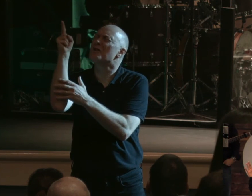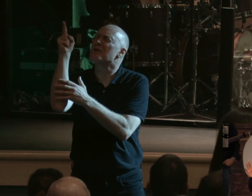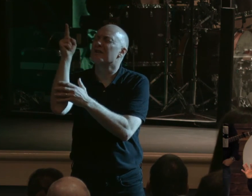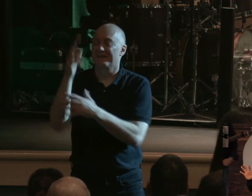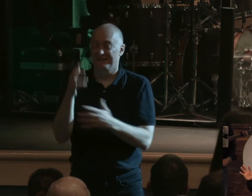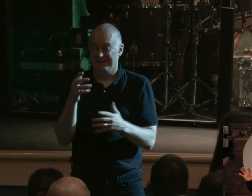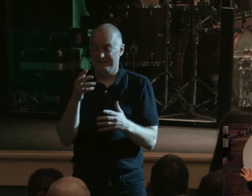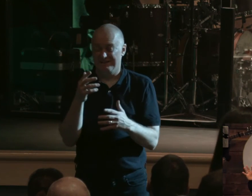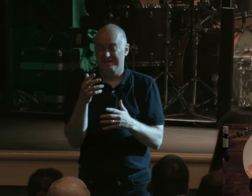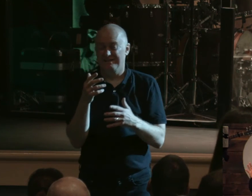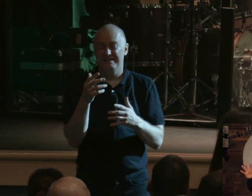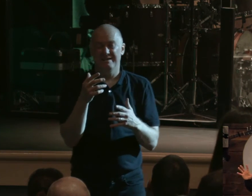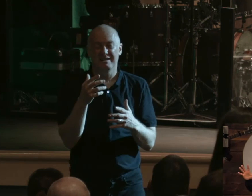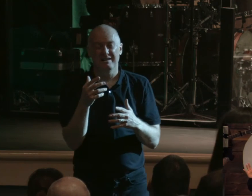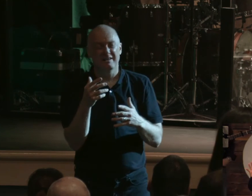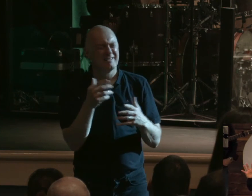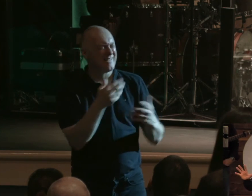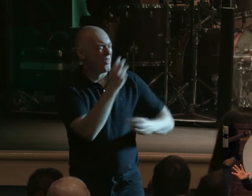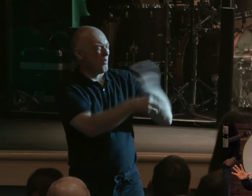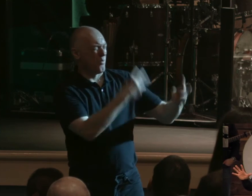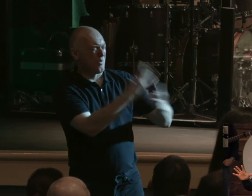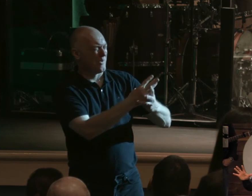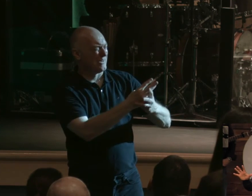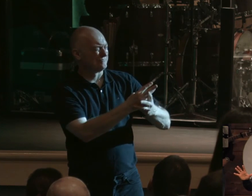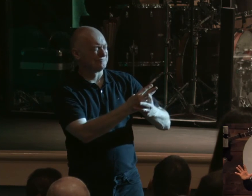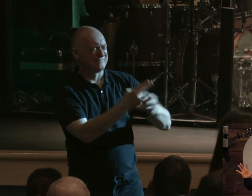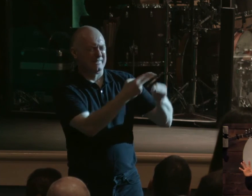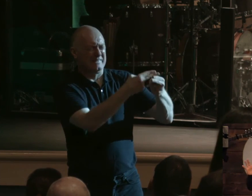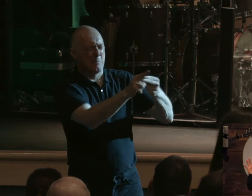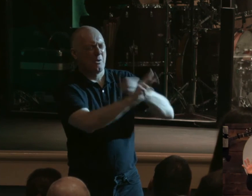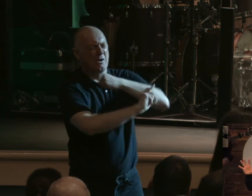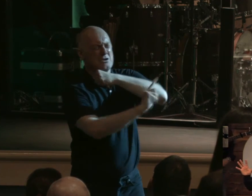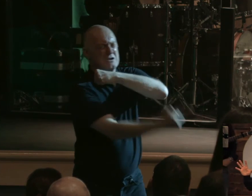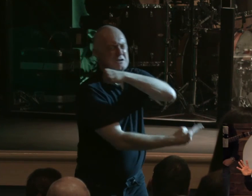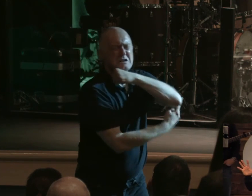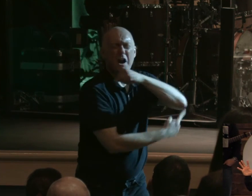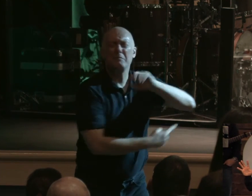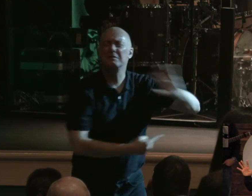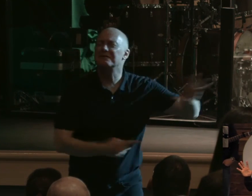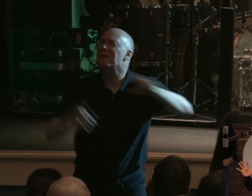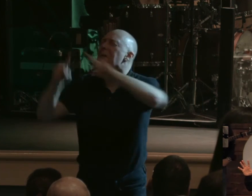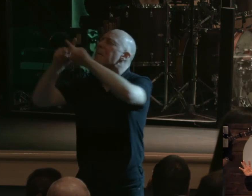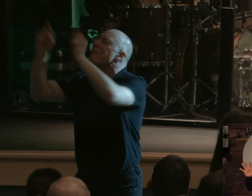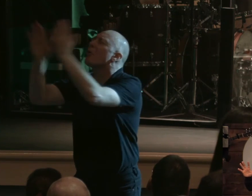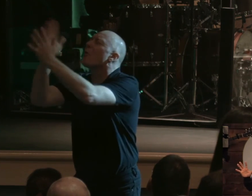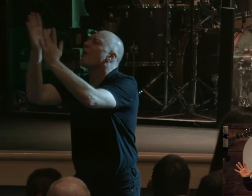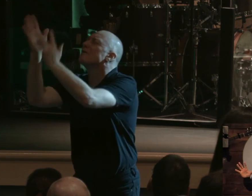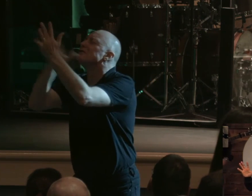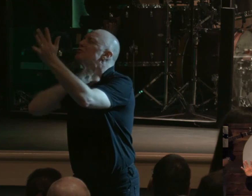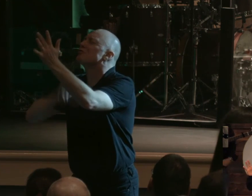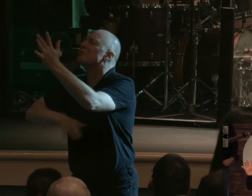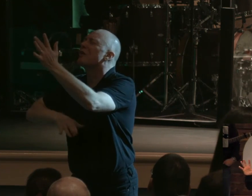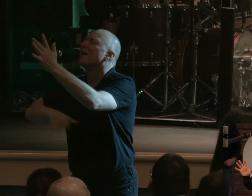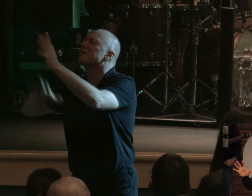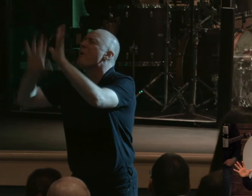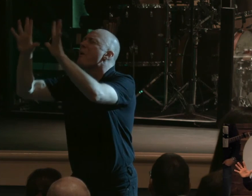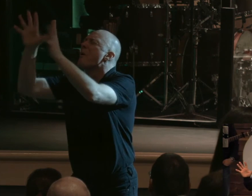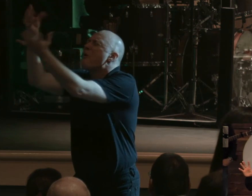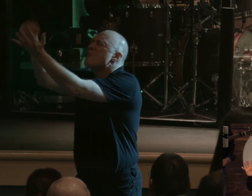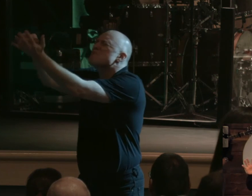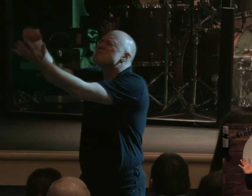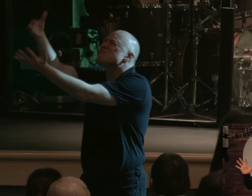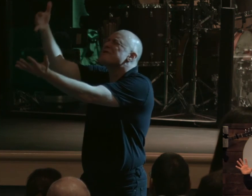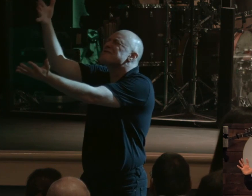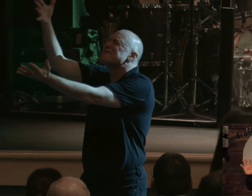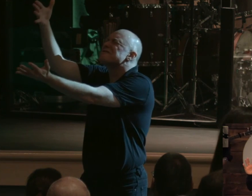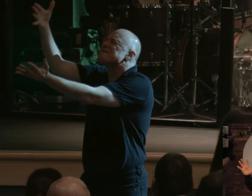be seen for what it is, temporal garbage. But the glories of Jesus Christ will be seen as the riches